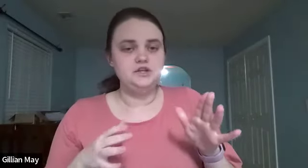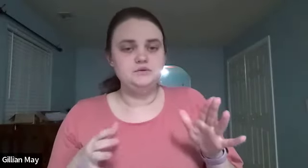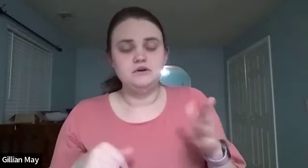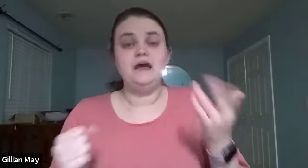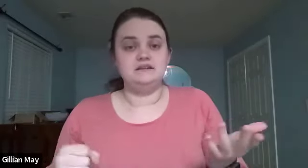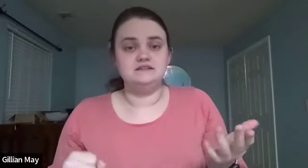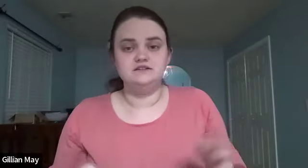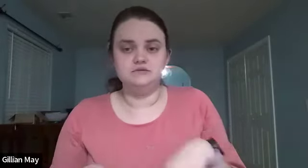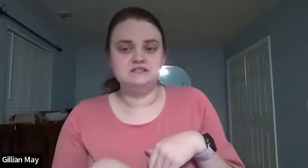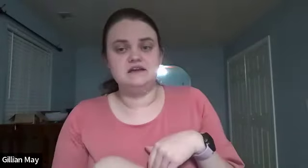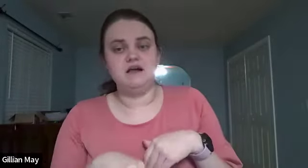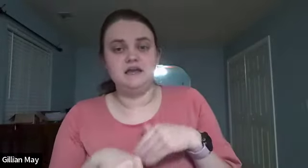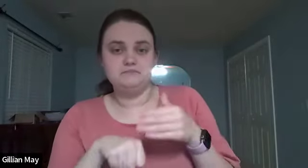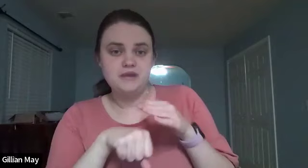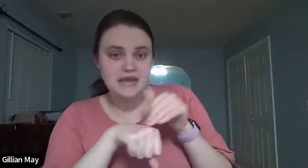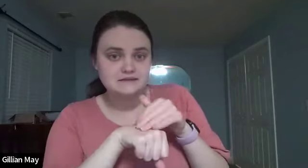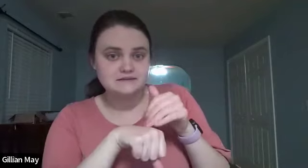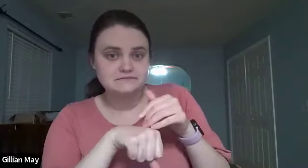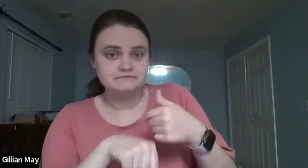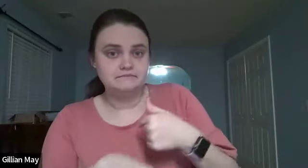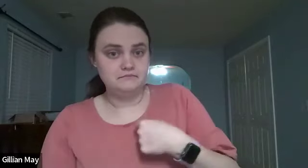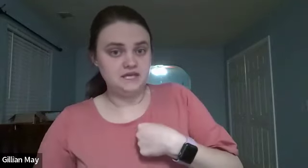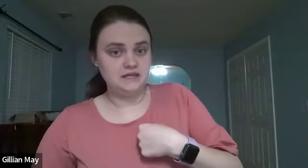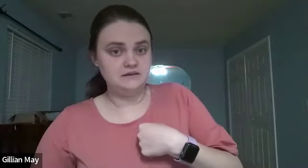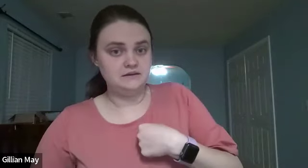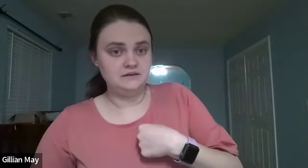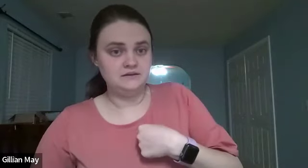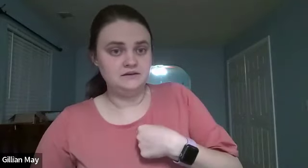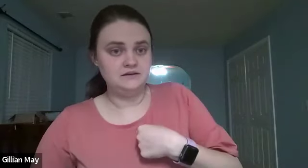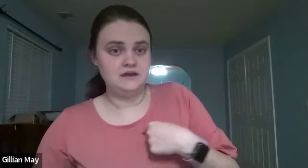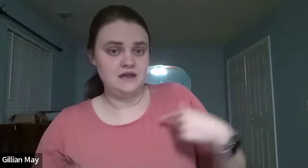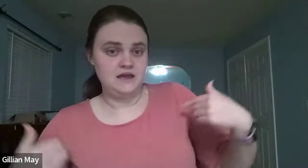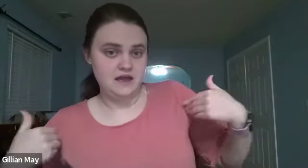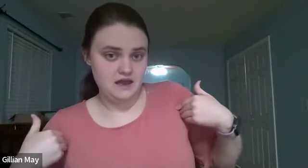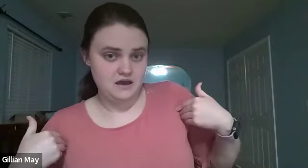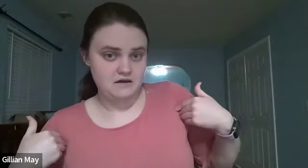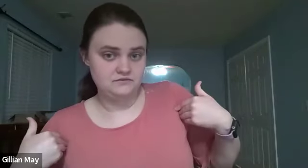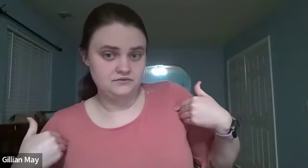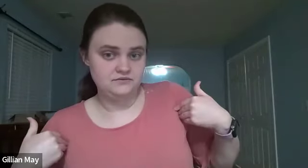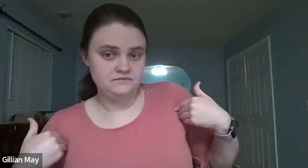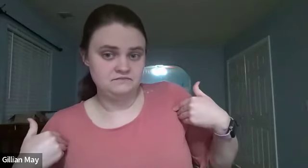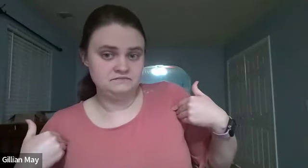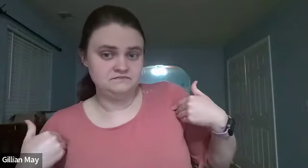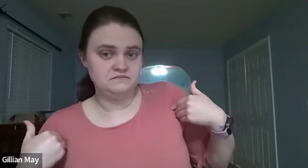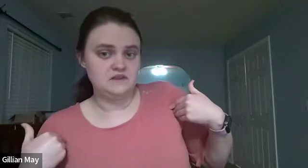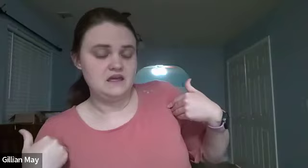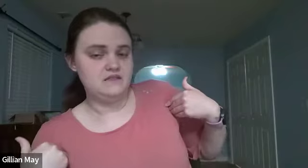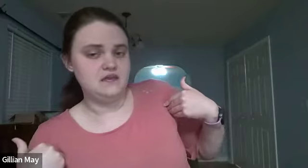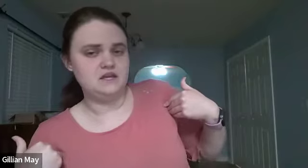you or pets, you would say like pets, me have, and then